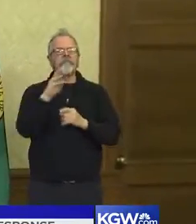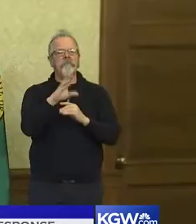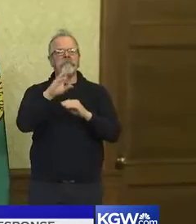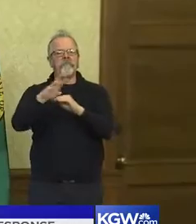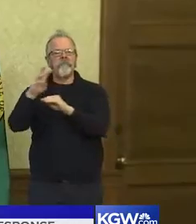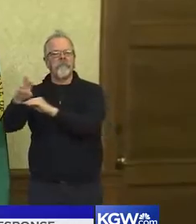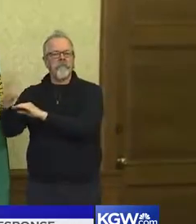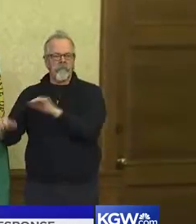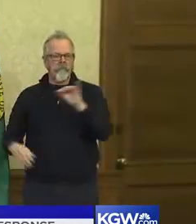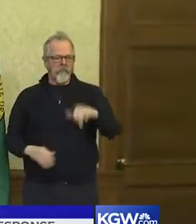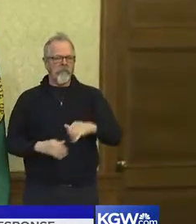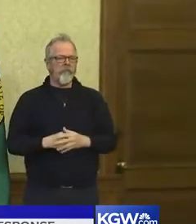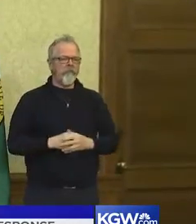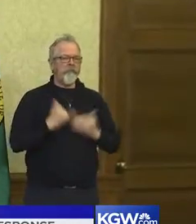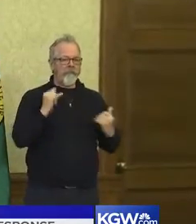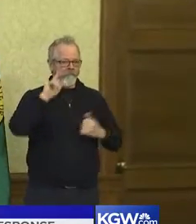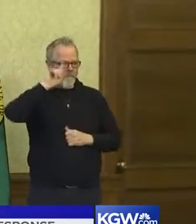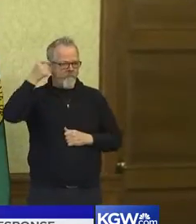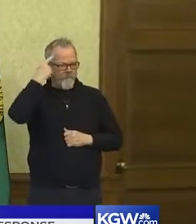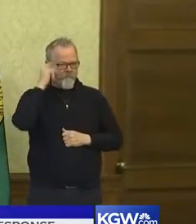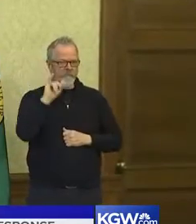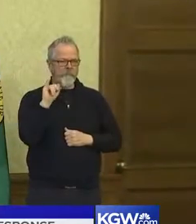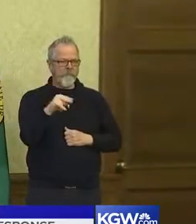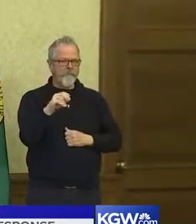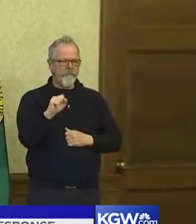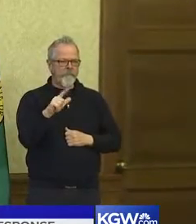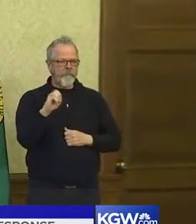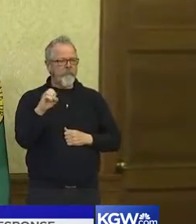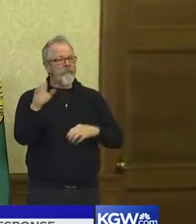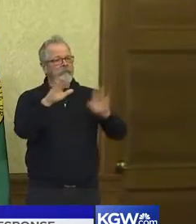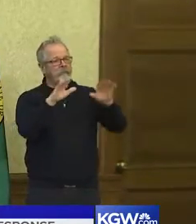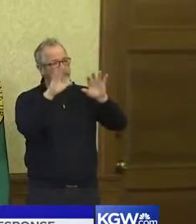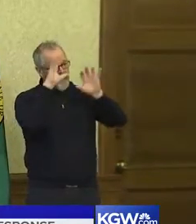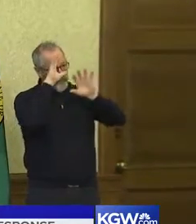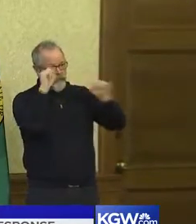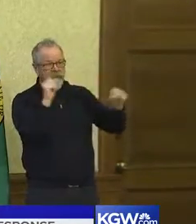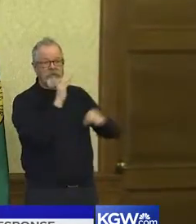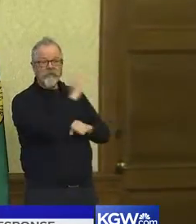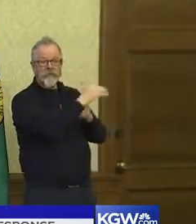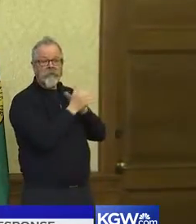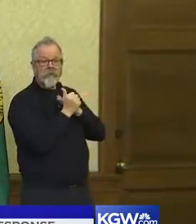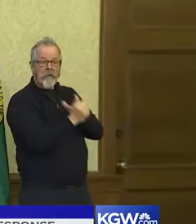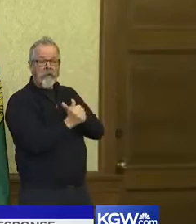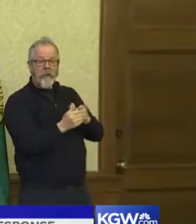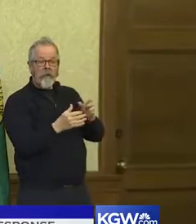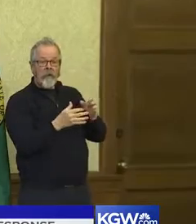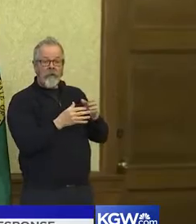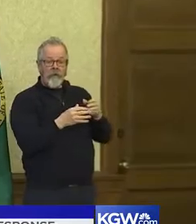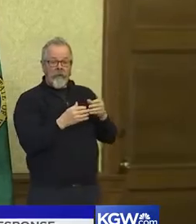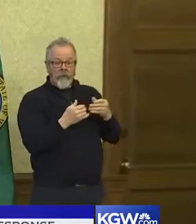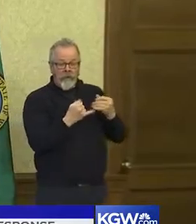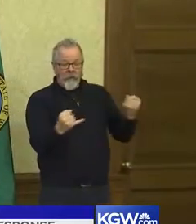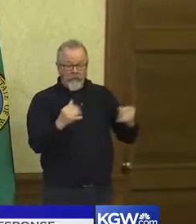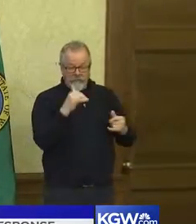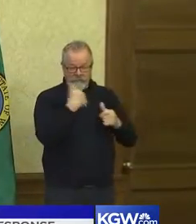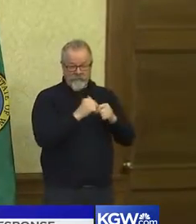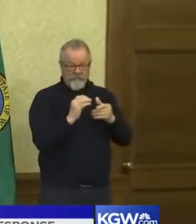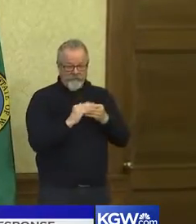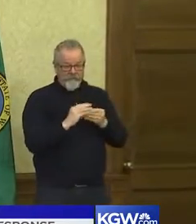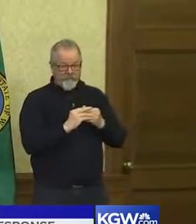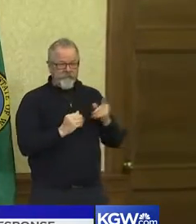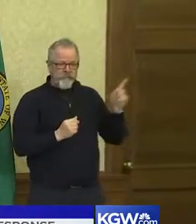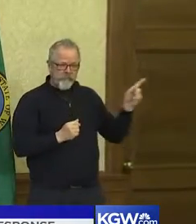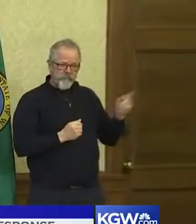Yeah, in regard to the president's guidance, the first thing I'll say is a good thing about it. It is not binding. It is